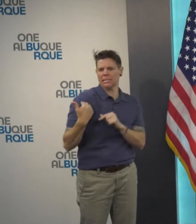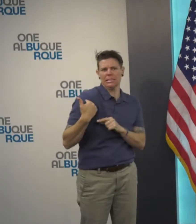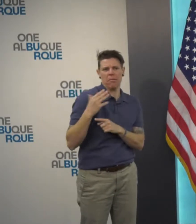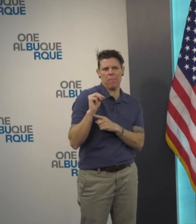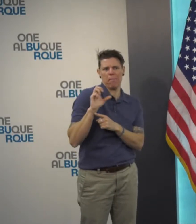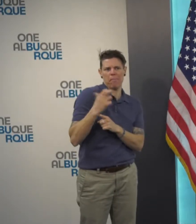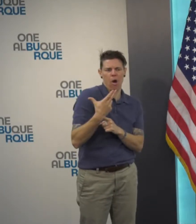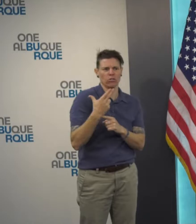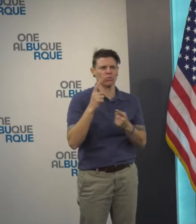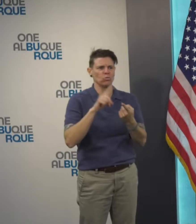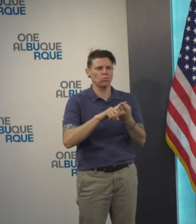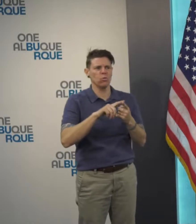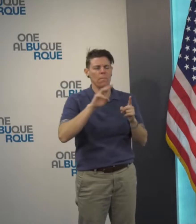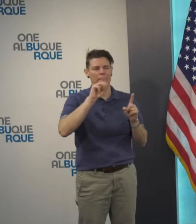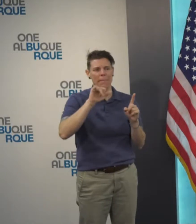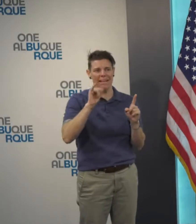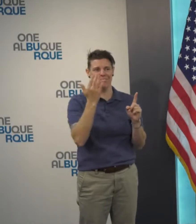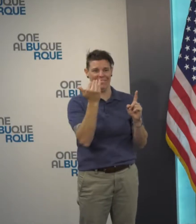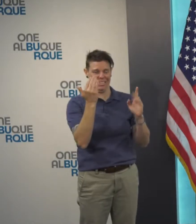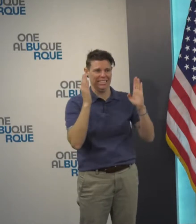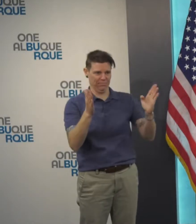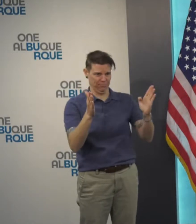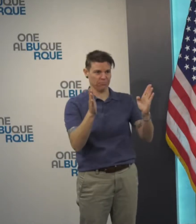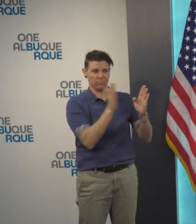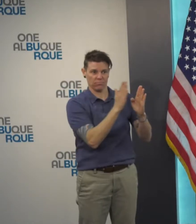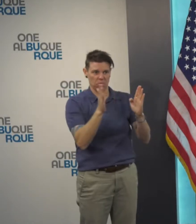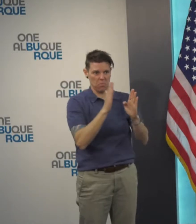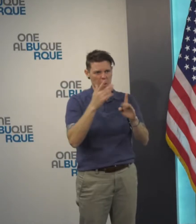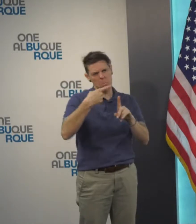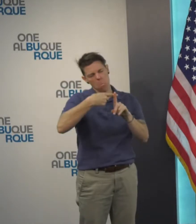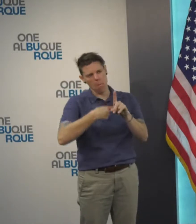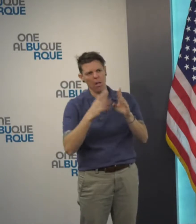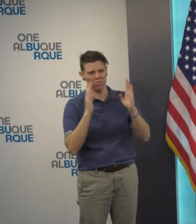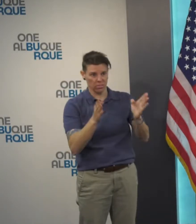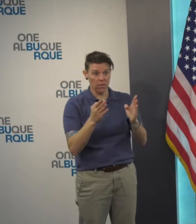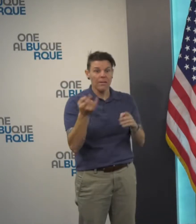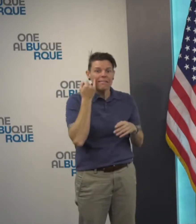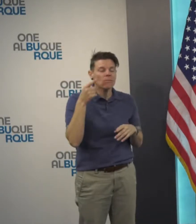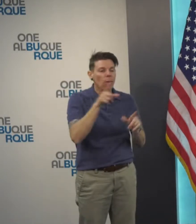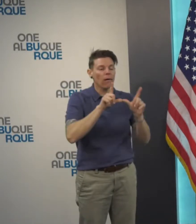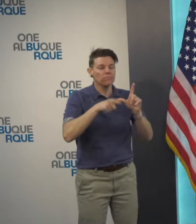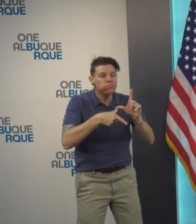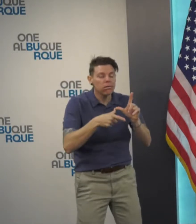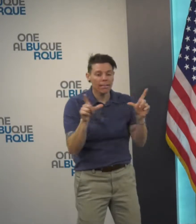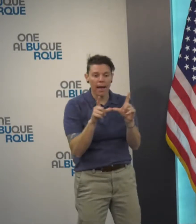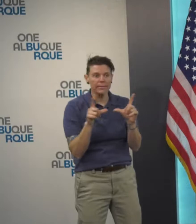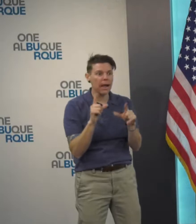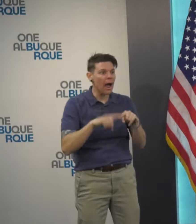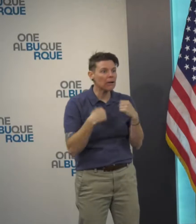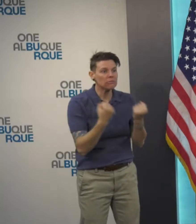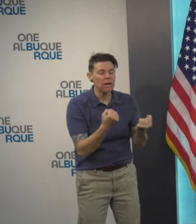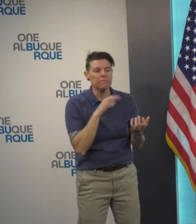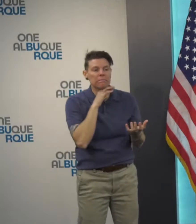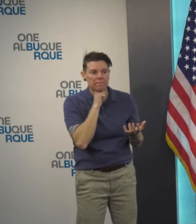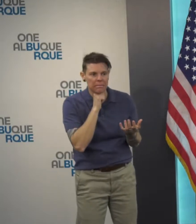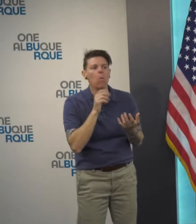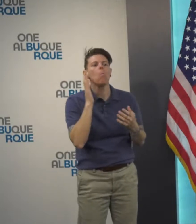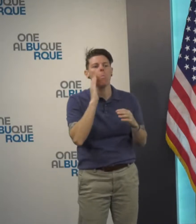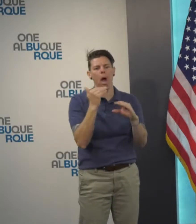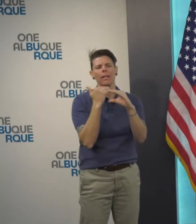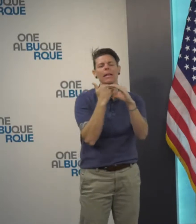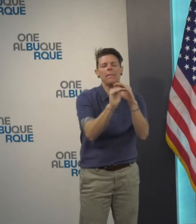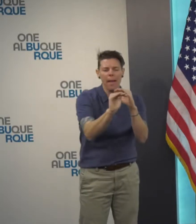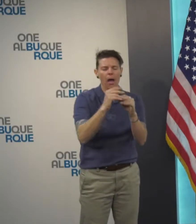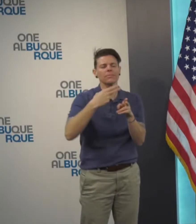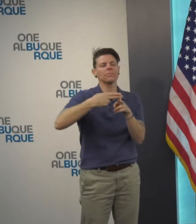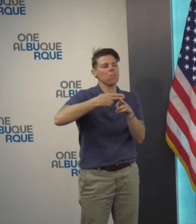May 15th. And so those drivers they're going to get a temporary license available by email. And so there's more